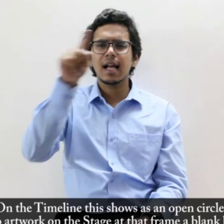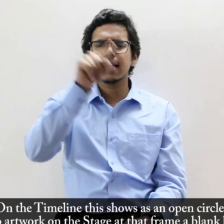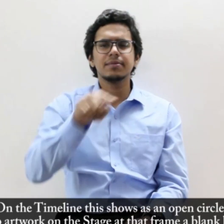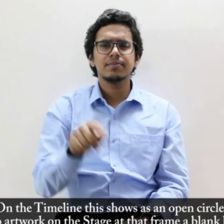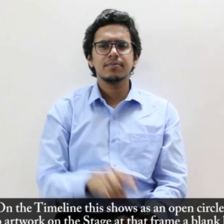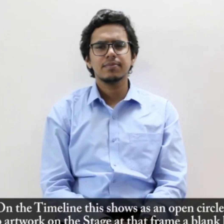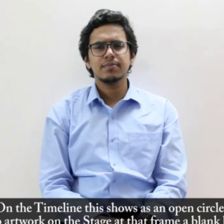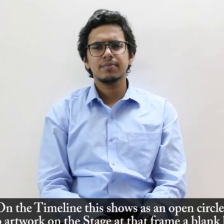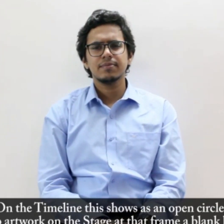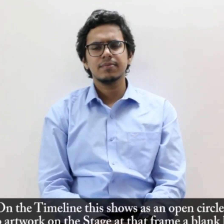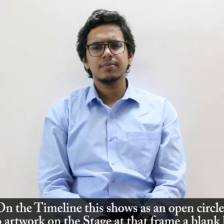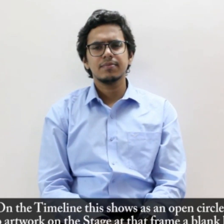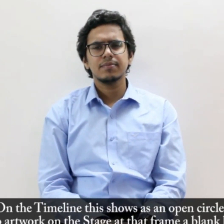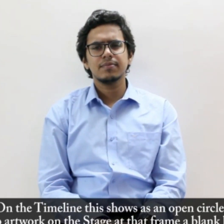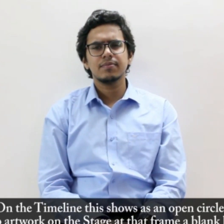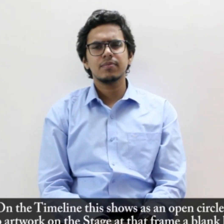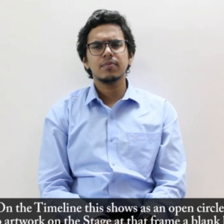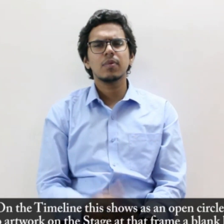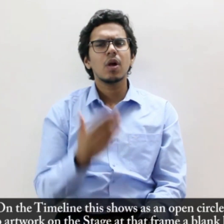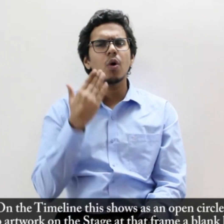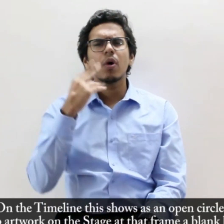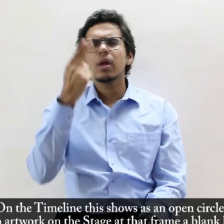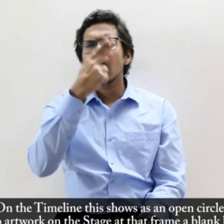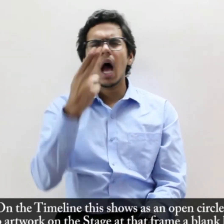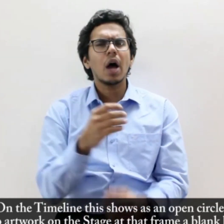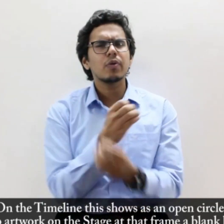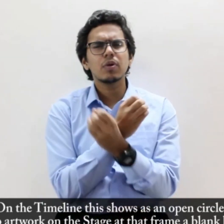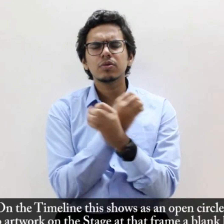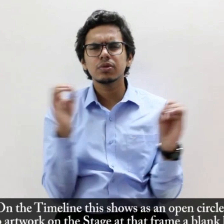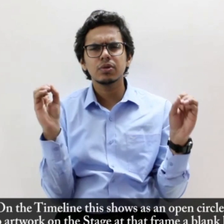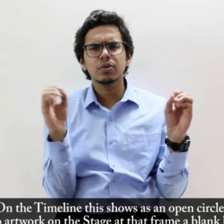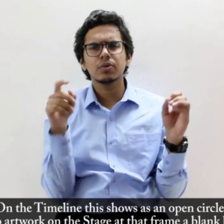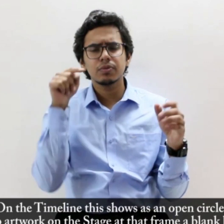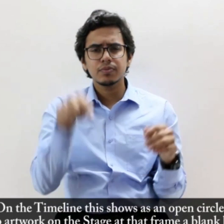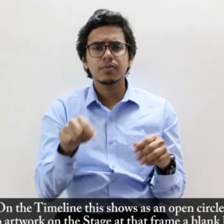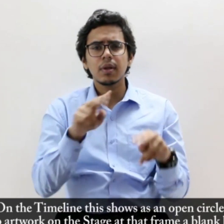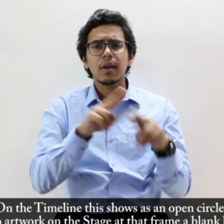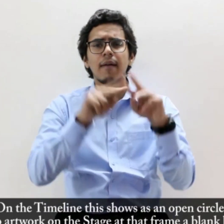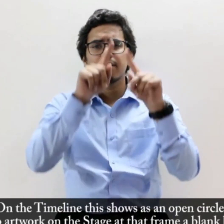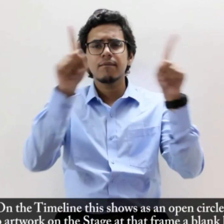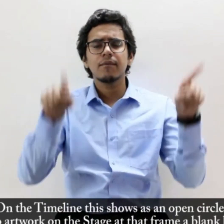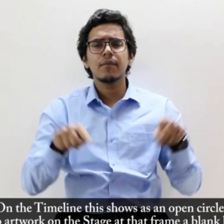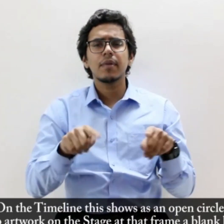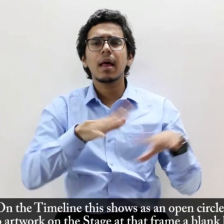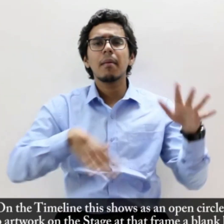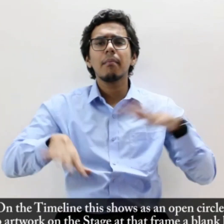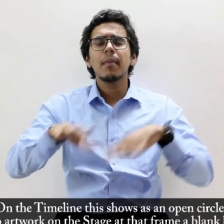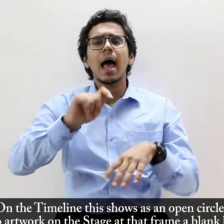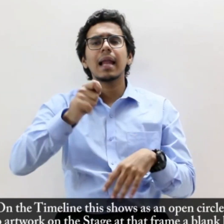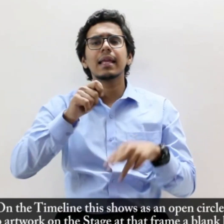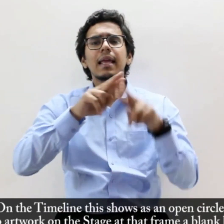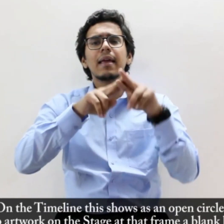no artwork on the stage. At that frame, a blank keyframe is